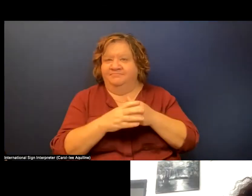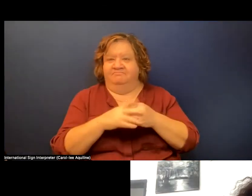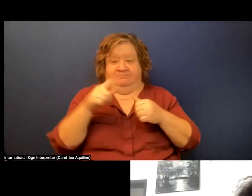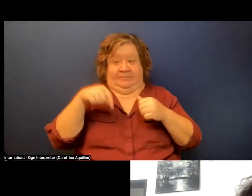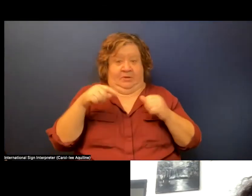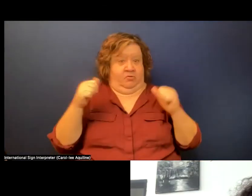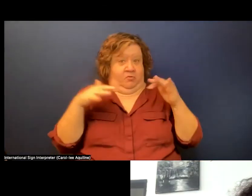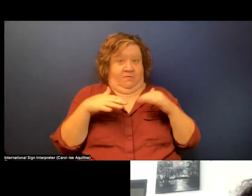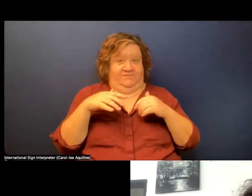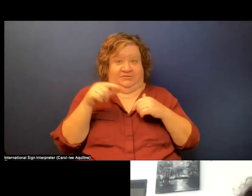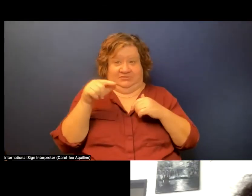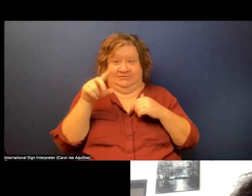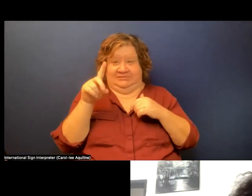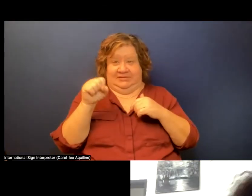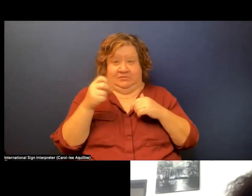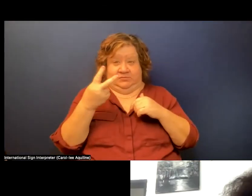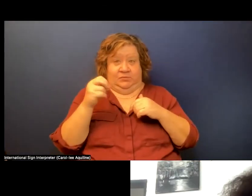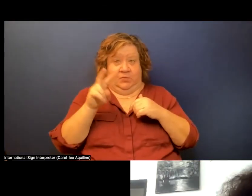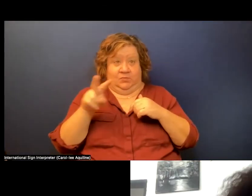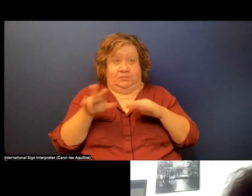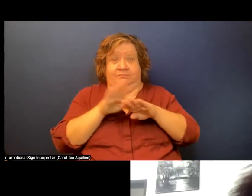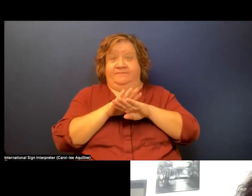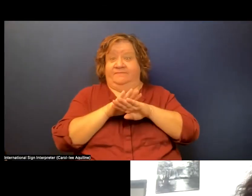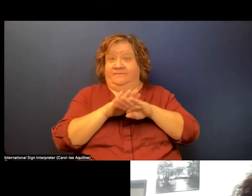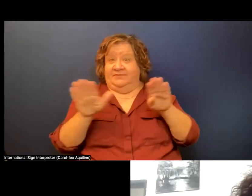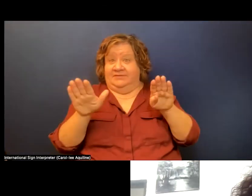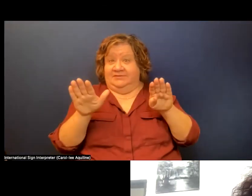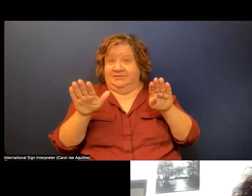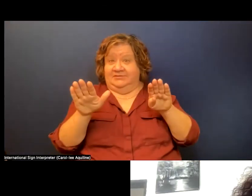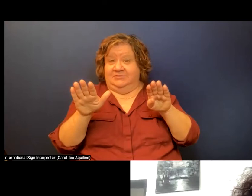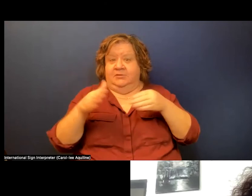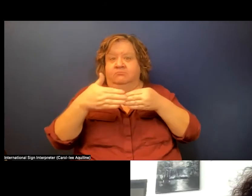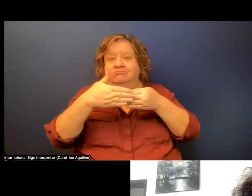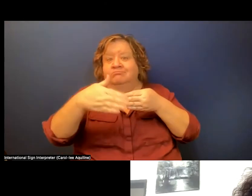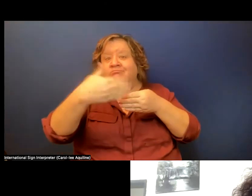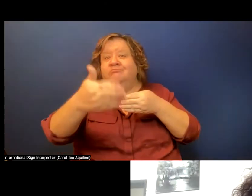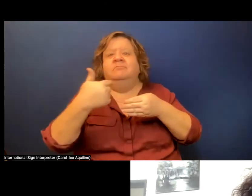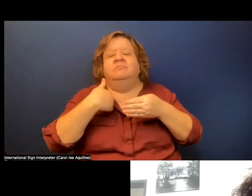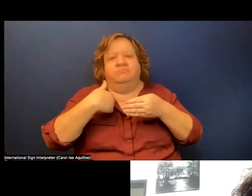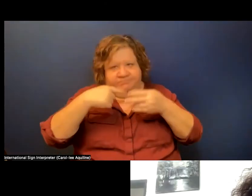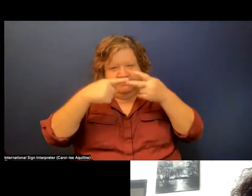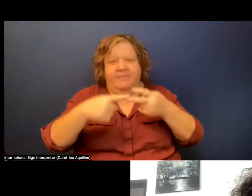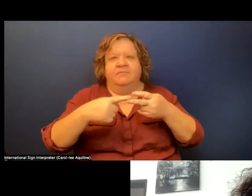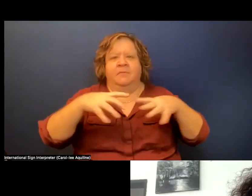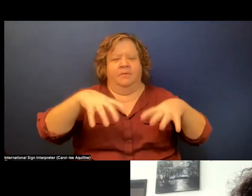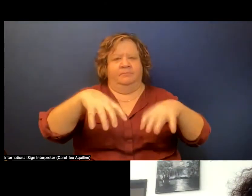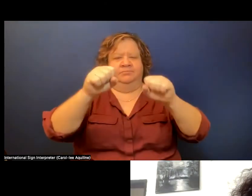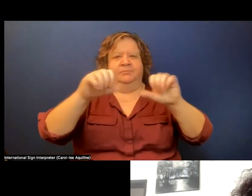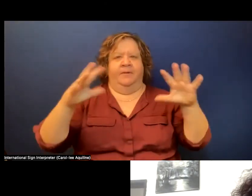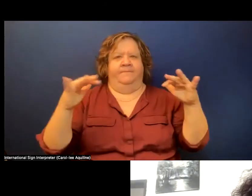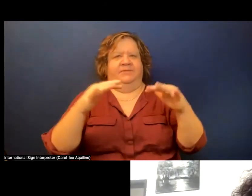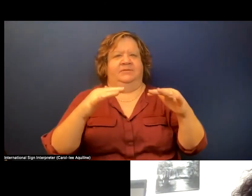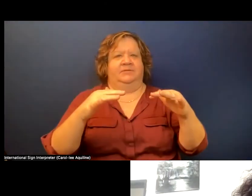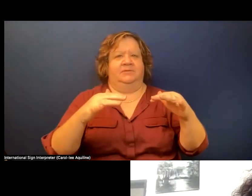together to develop a roadmap for implementation of Ghana's commitment. And this, we will be working closely with government